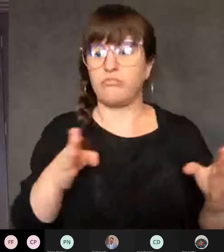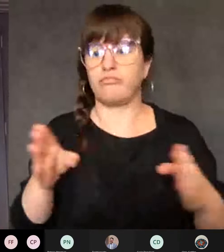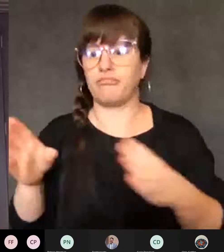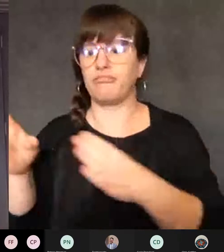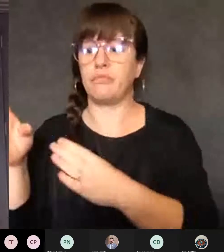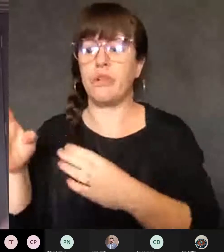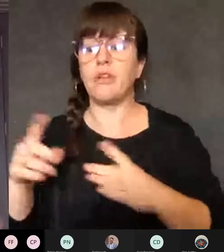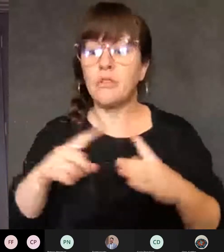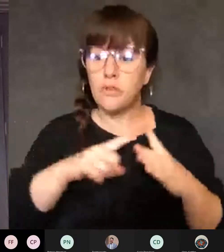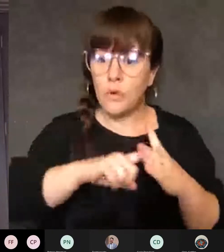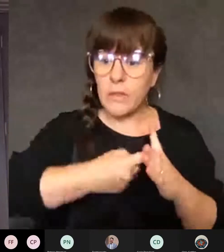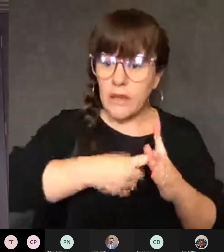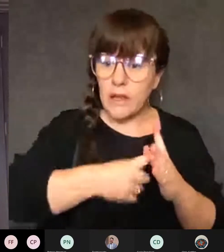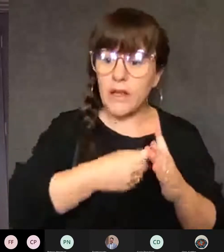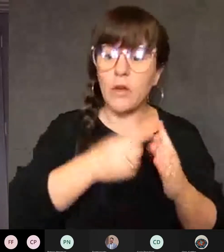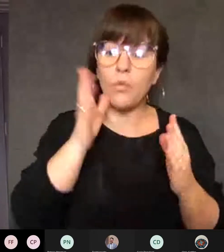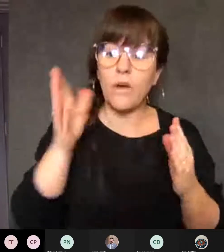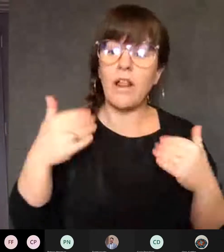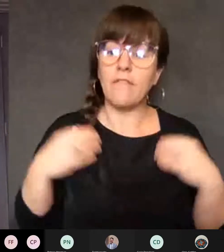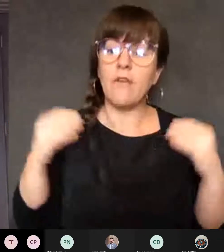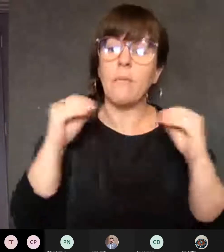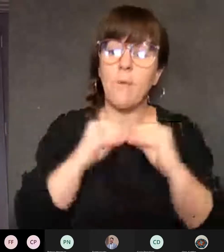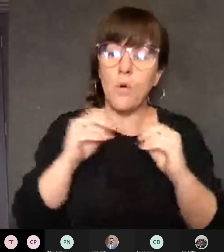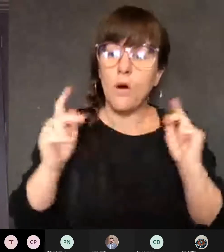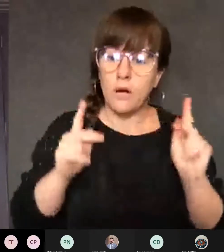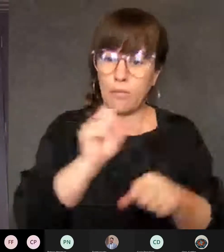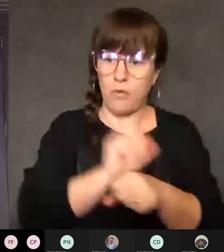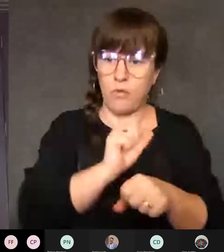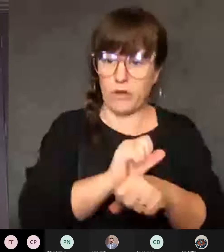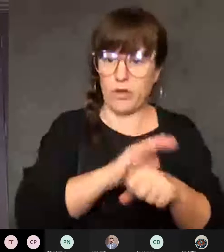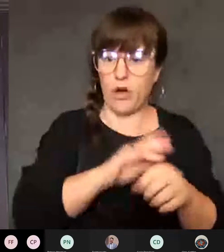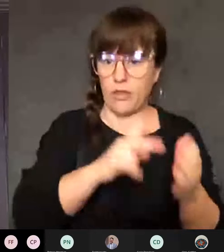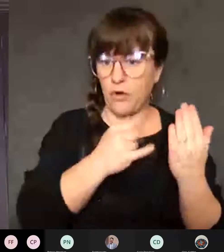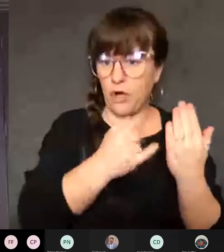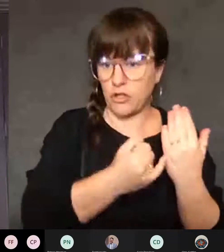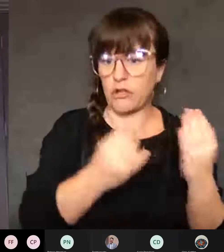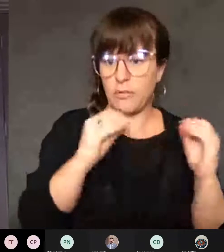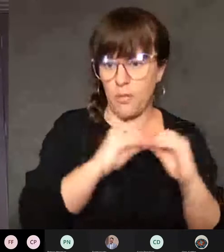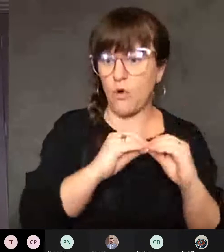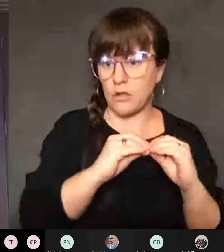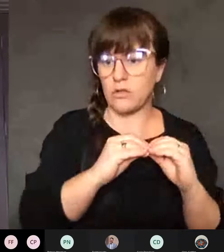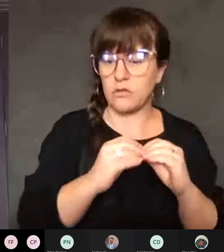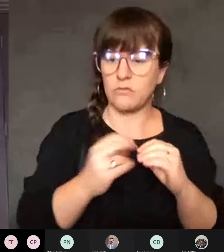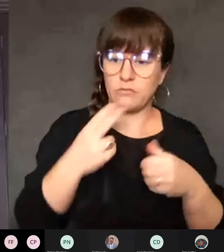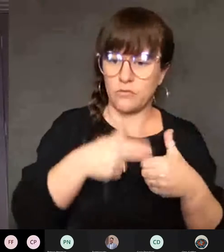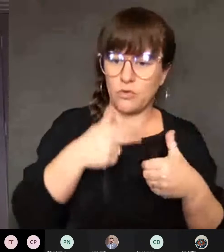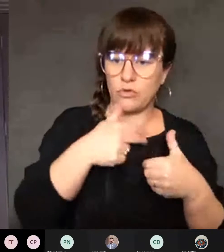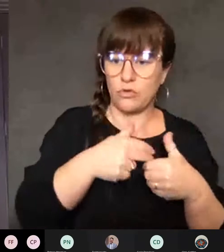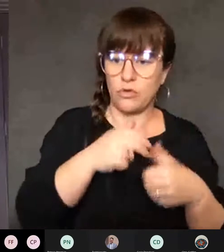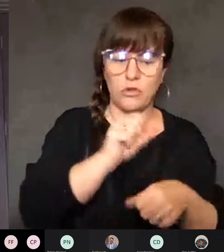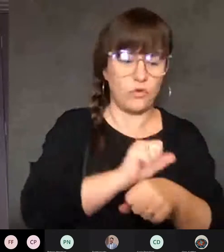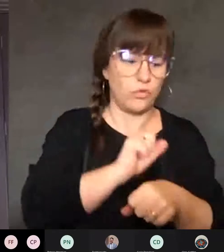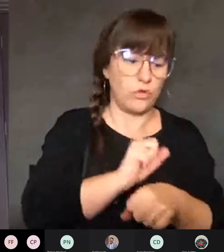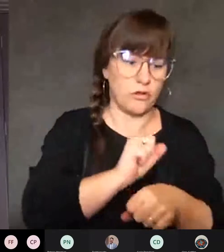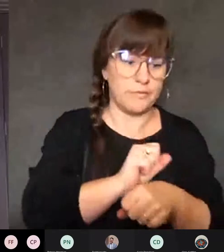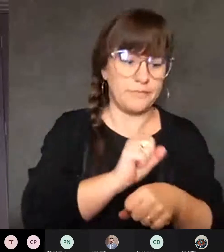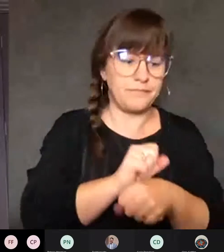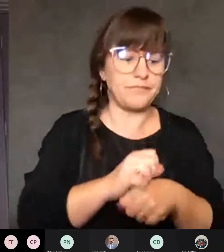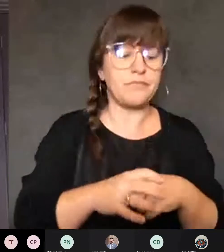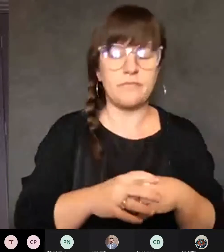people working on this project than we have working at the college right now. Part of the money that we have